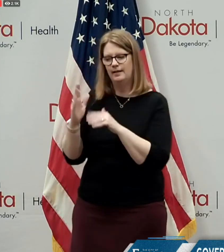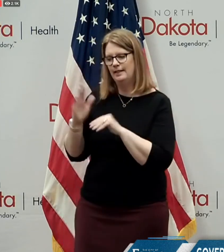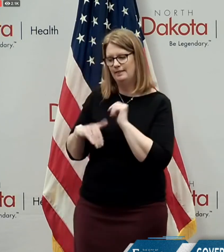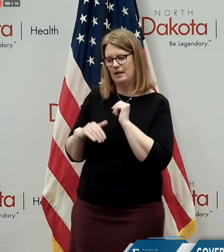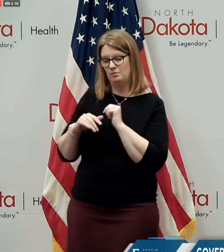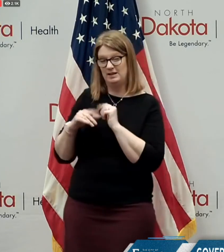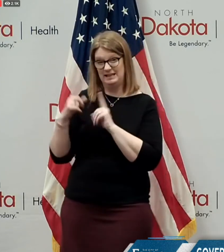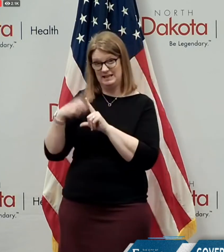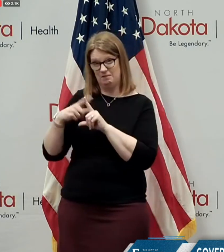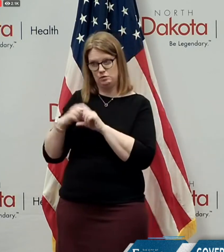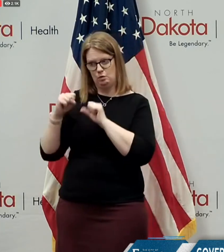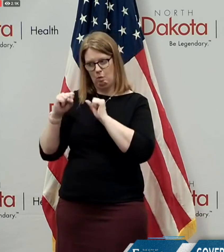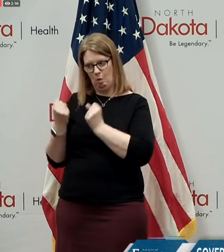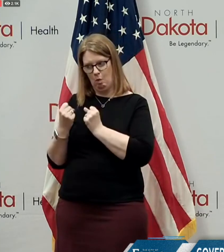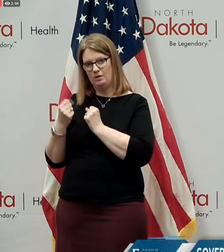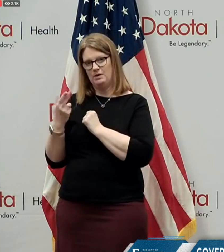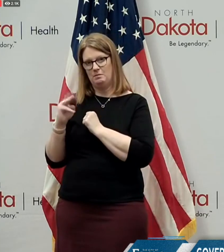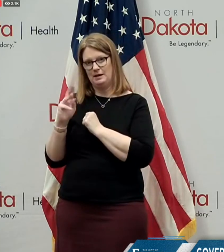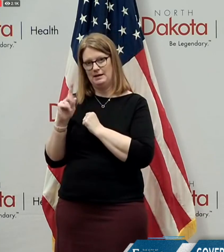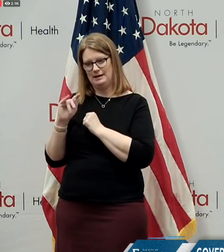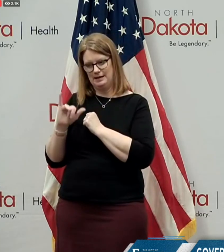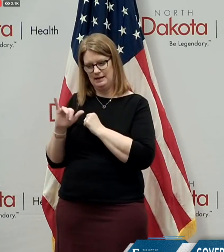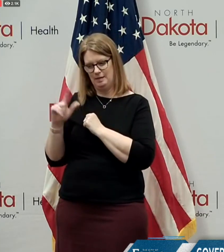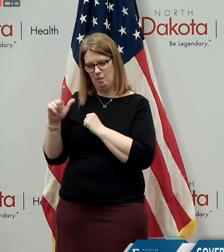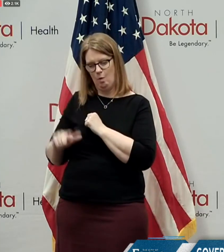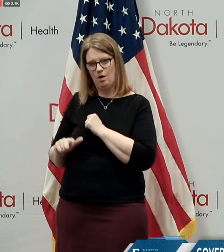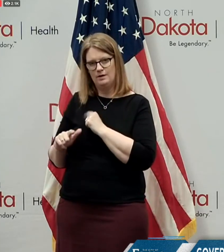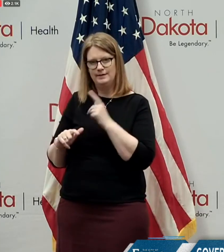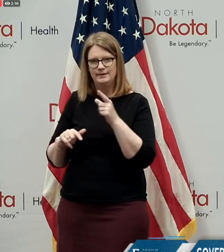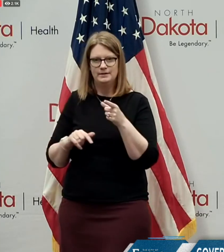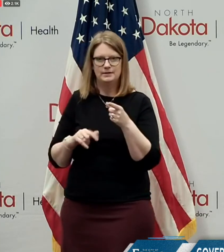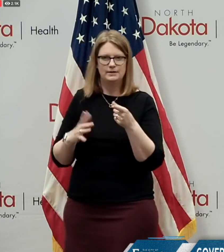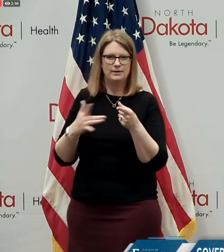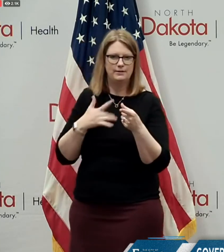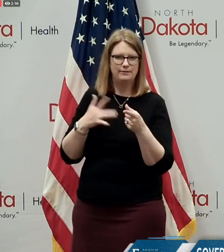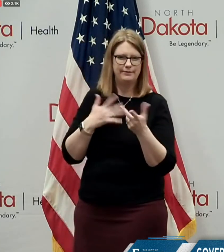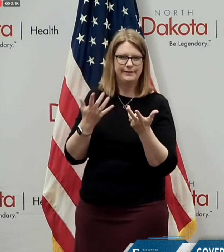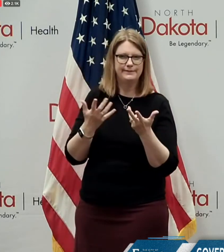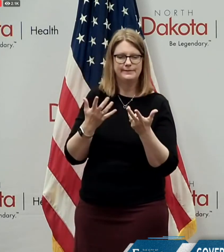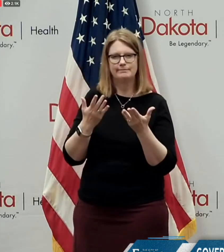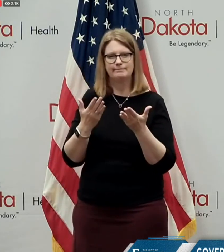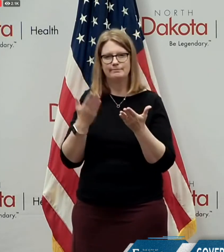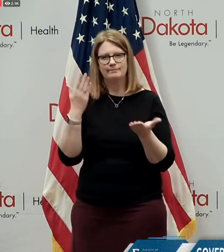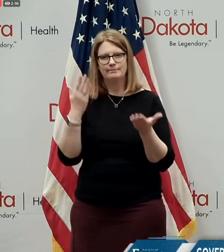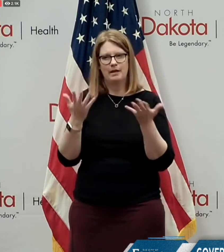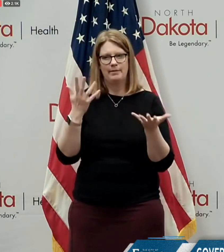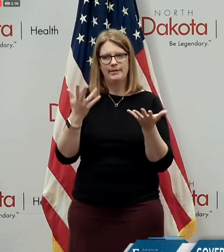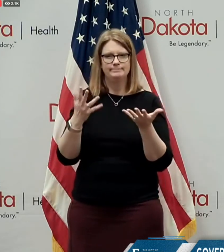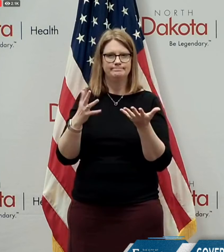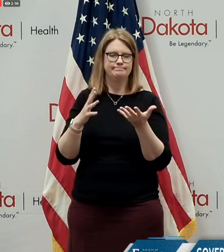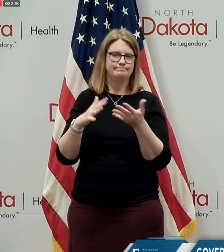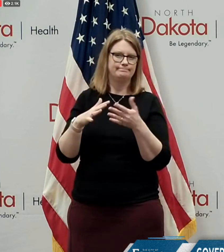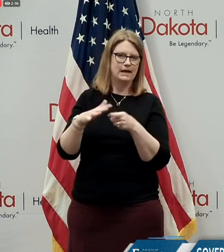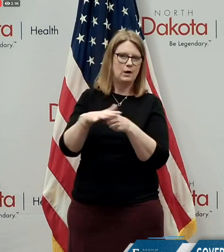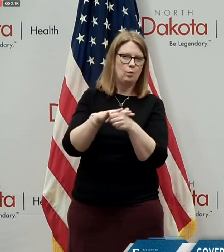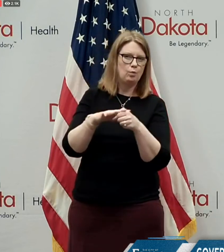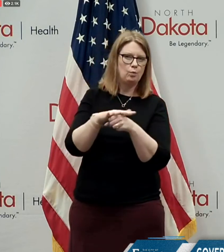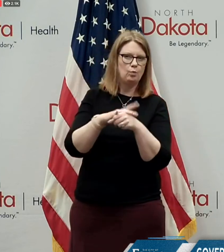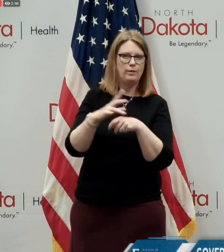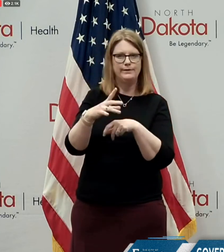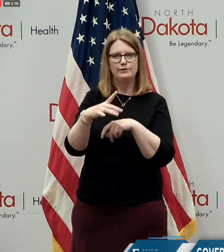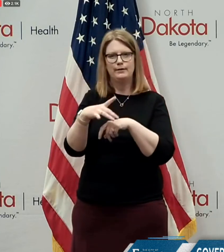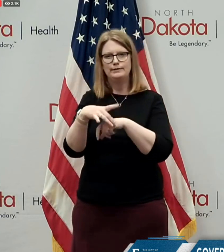lower. Some have suggested that maybe this would explain some regional geographic